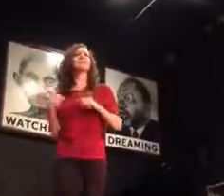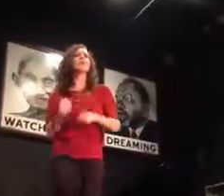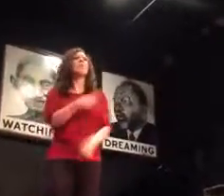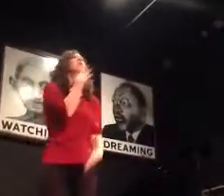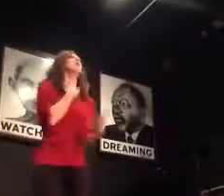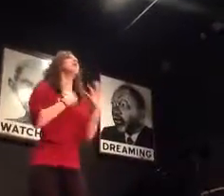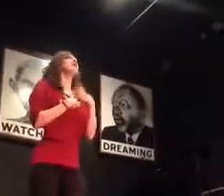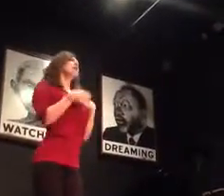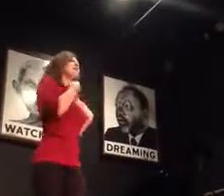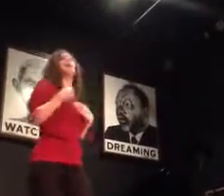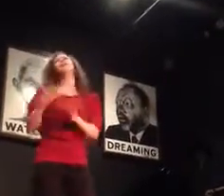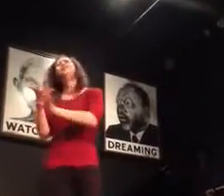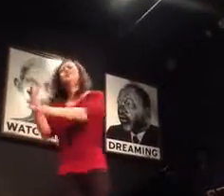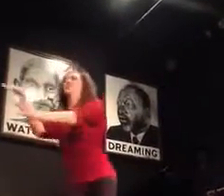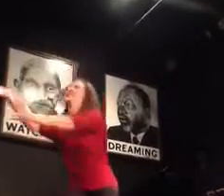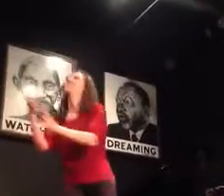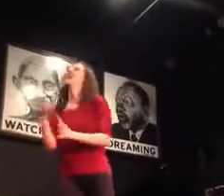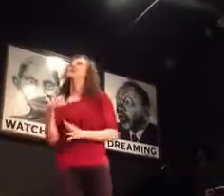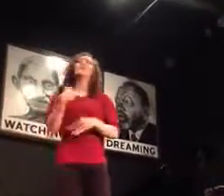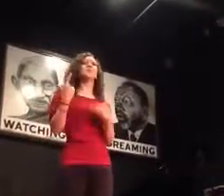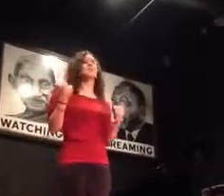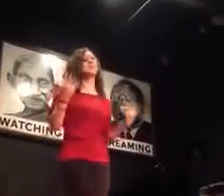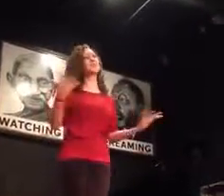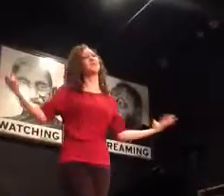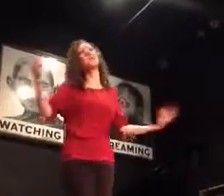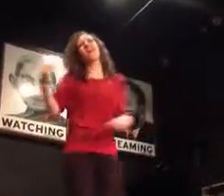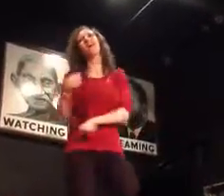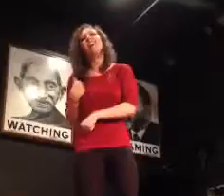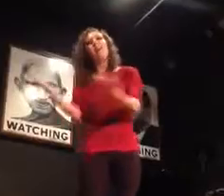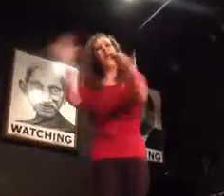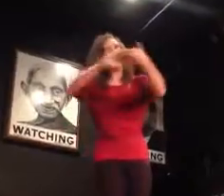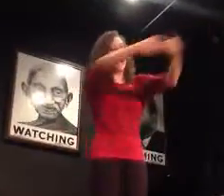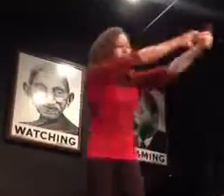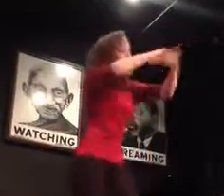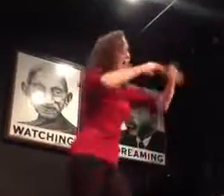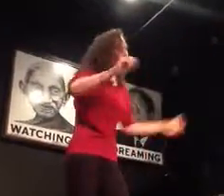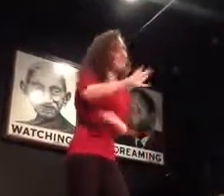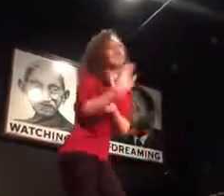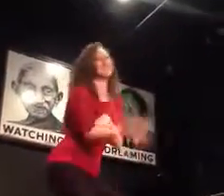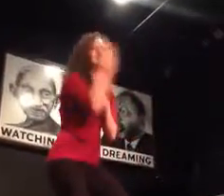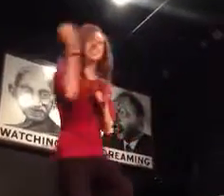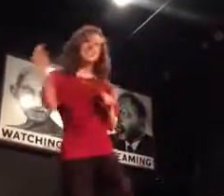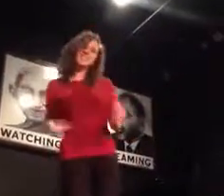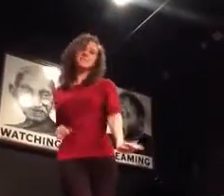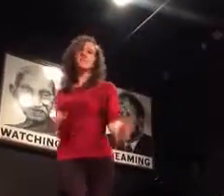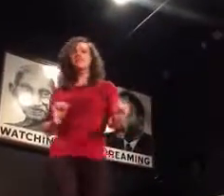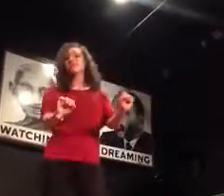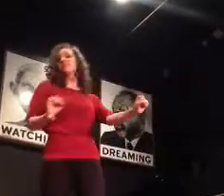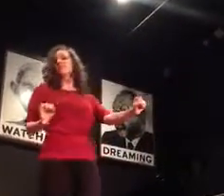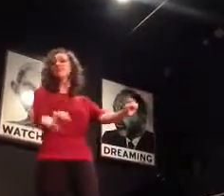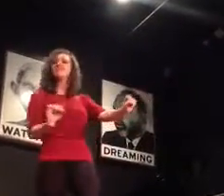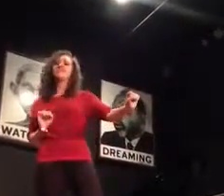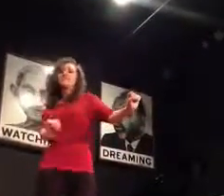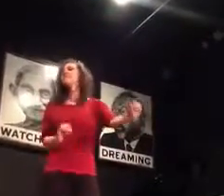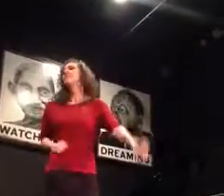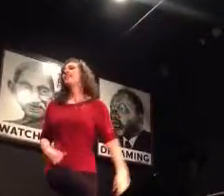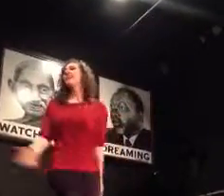No more hoping and wishing. I'm about to take my key and stick it in the ignition. So give me that doo-doo, let me get